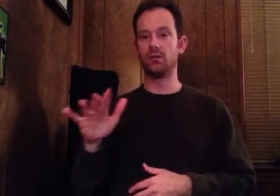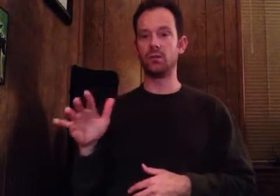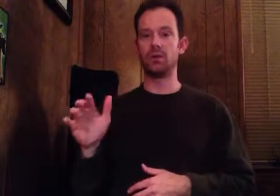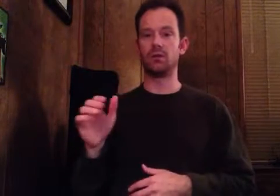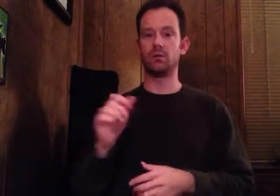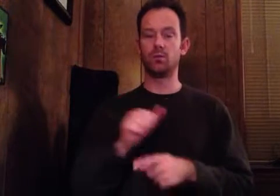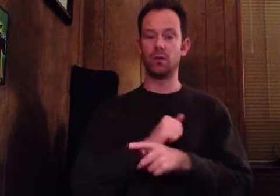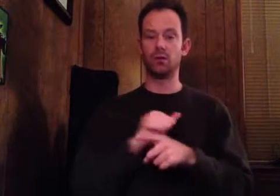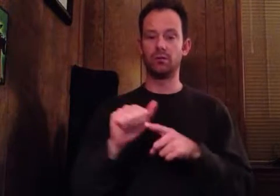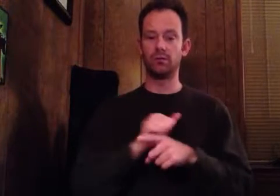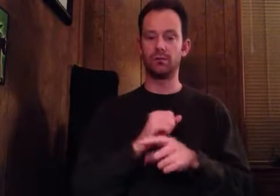Number one.